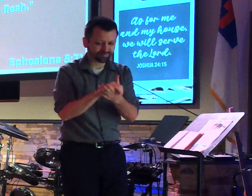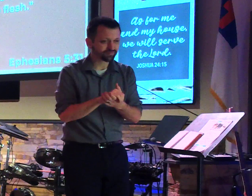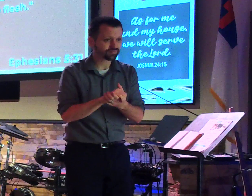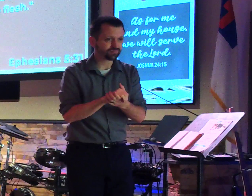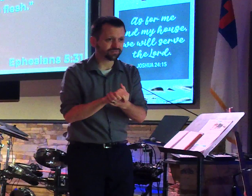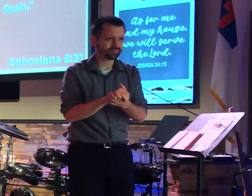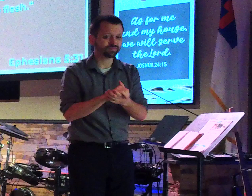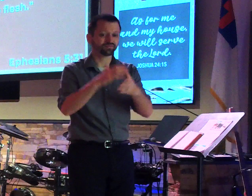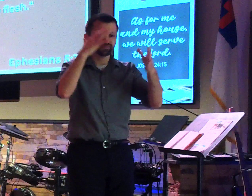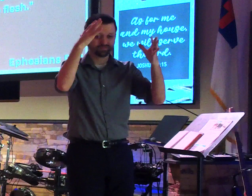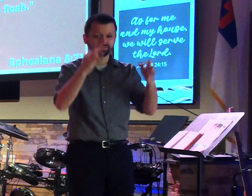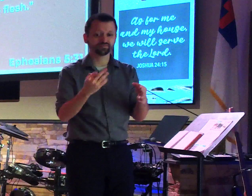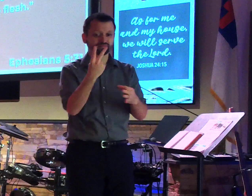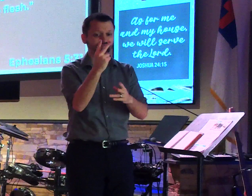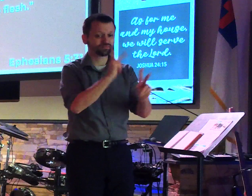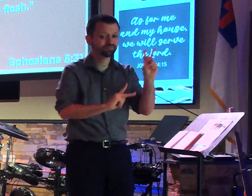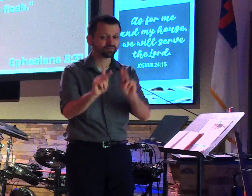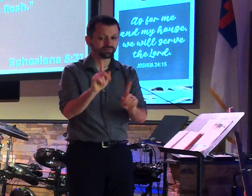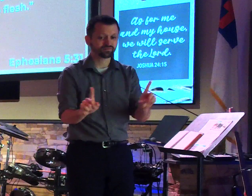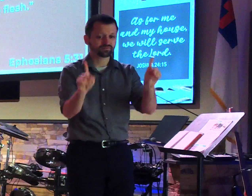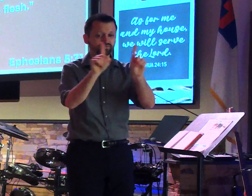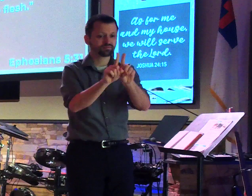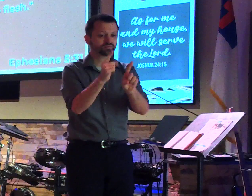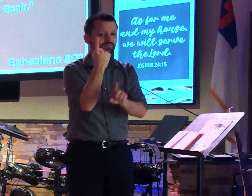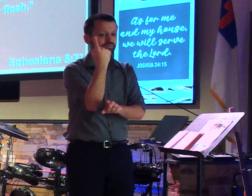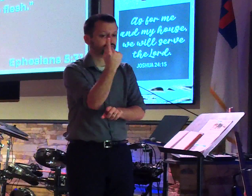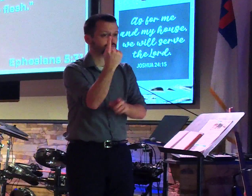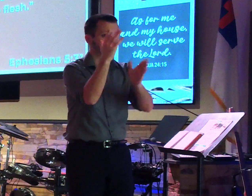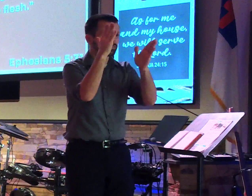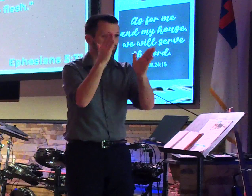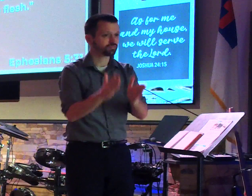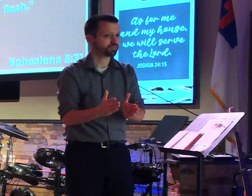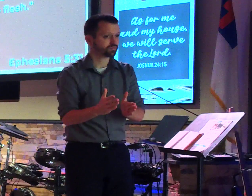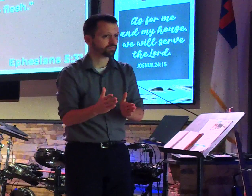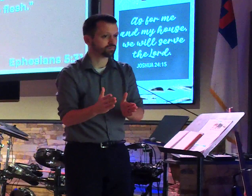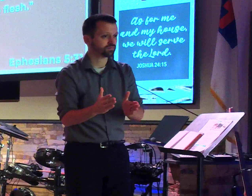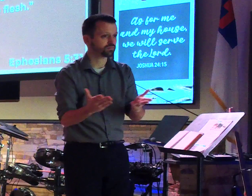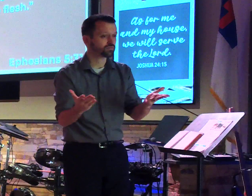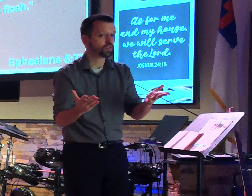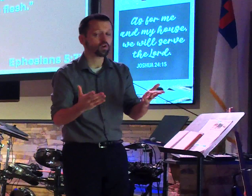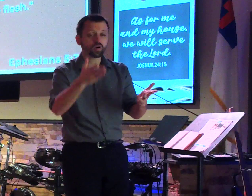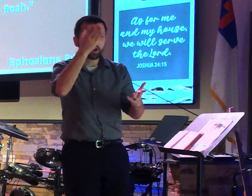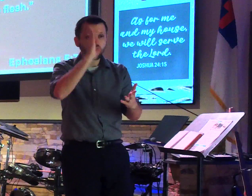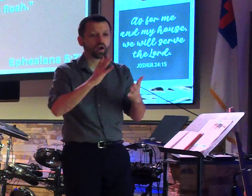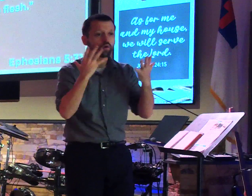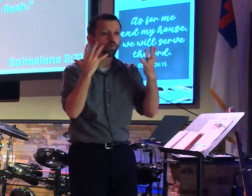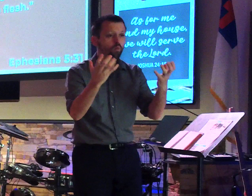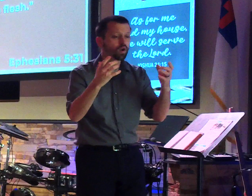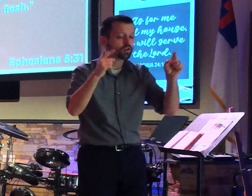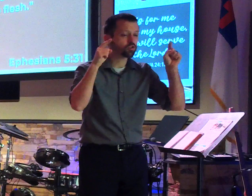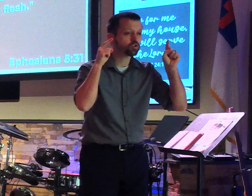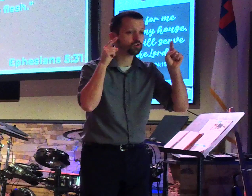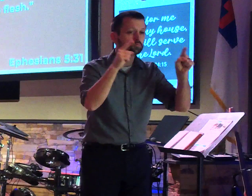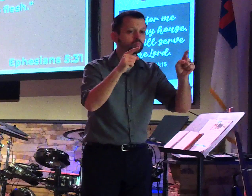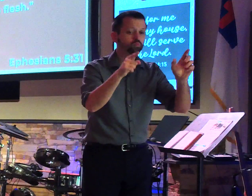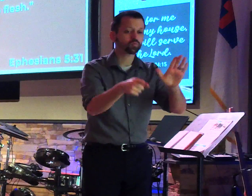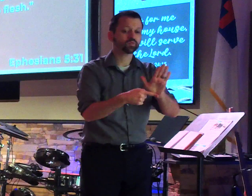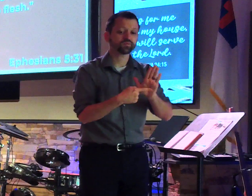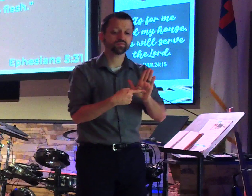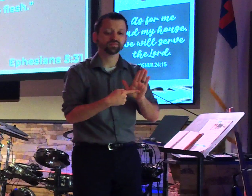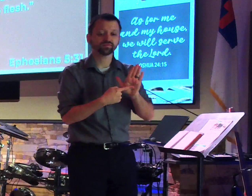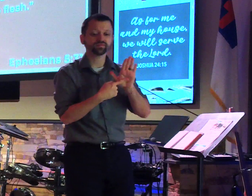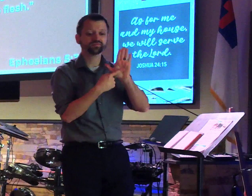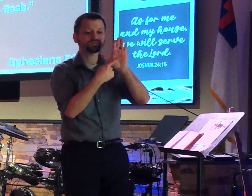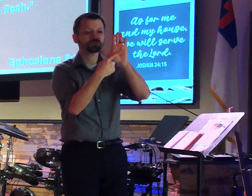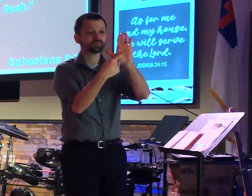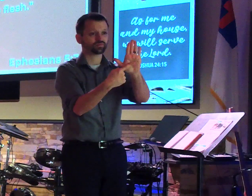to come together and be one flesh with another person. And so God wants you to demonstrate and live